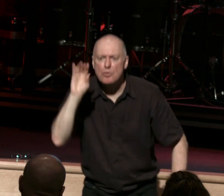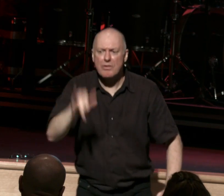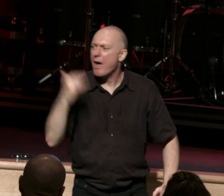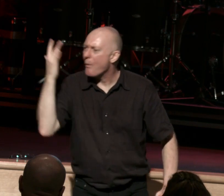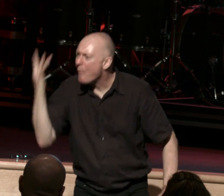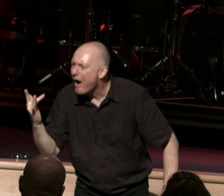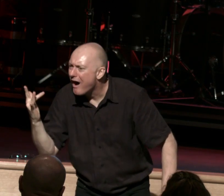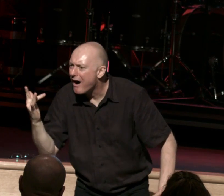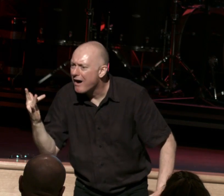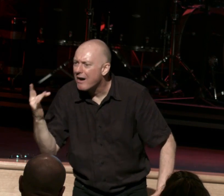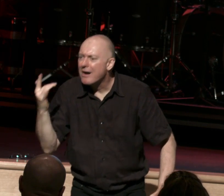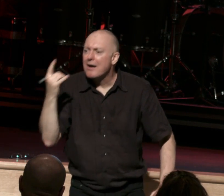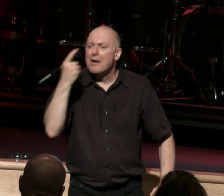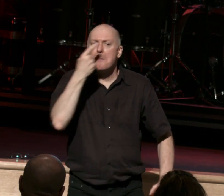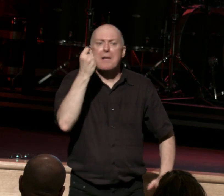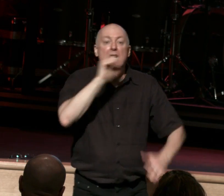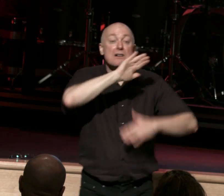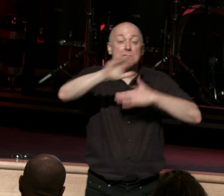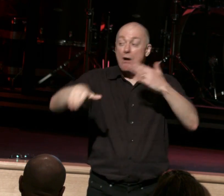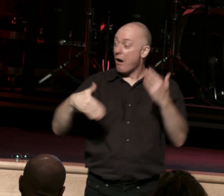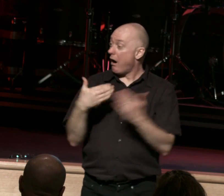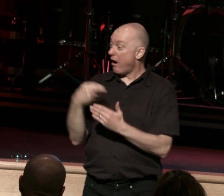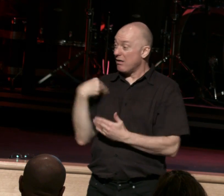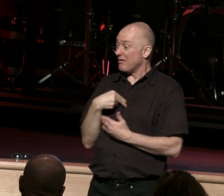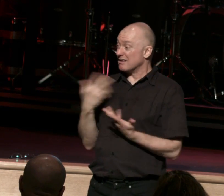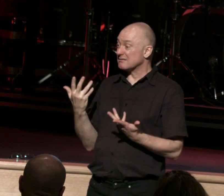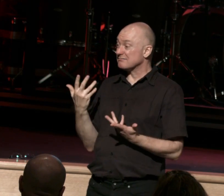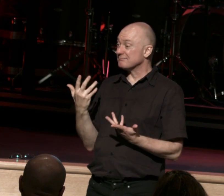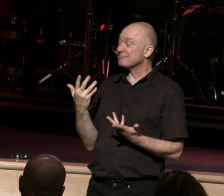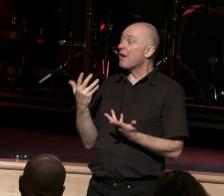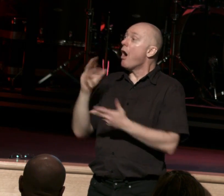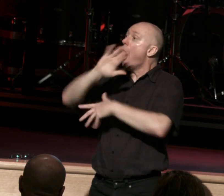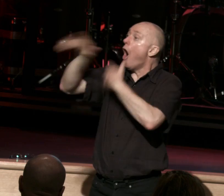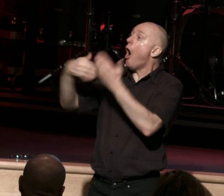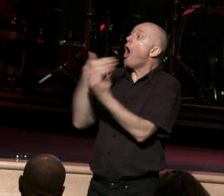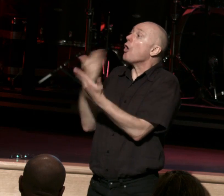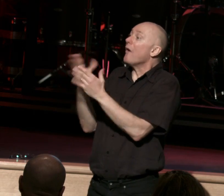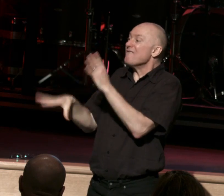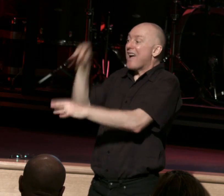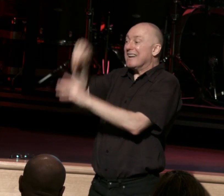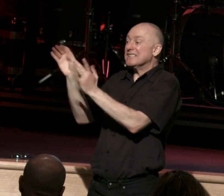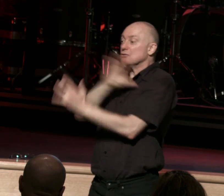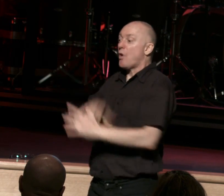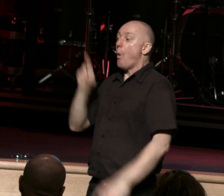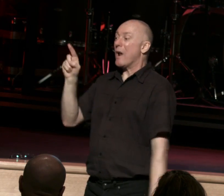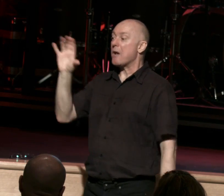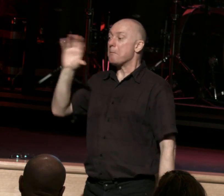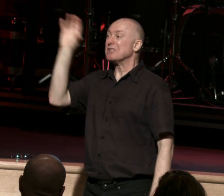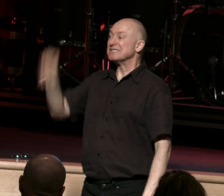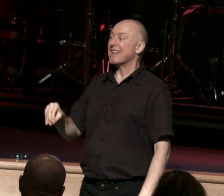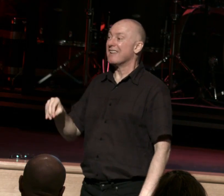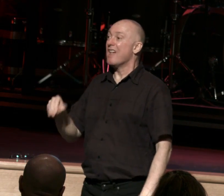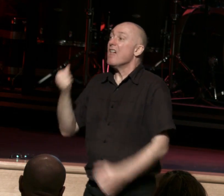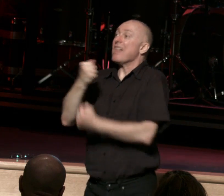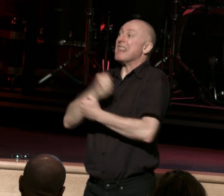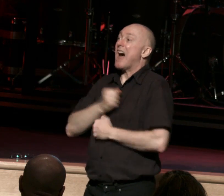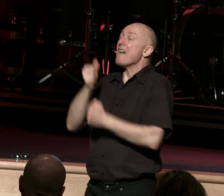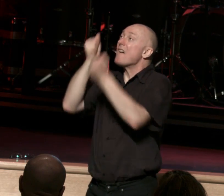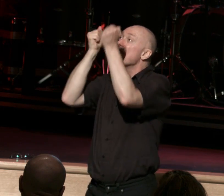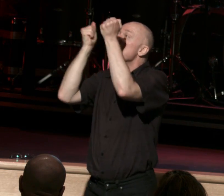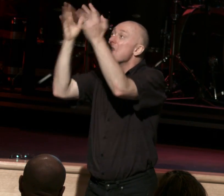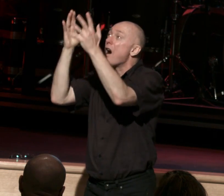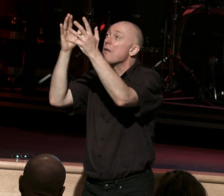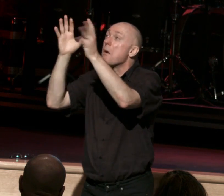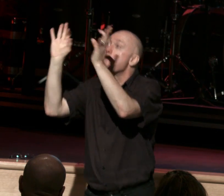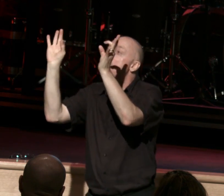ever. Why? Why? Because all of our righteousness is found in Jesus Christ. 100%. The love